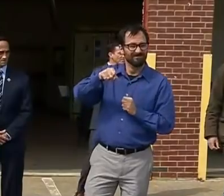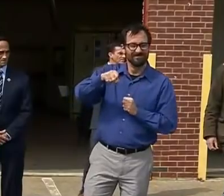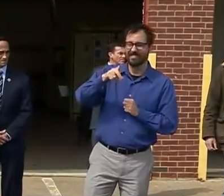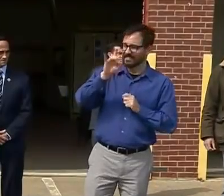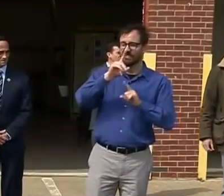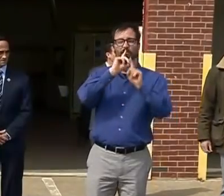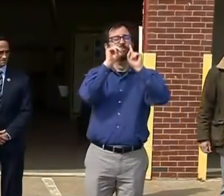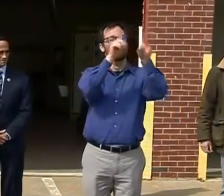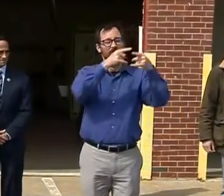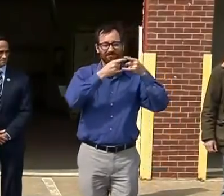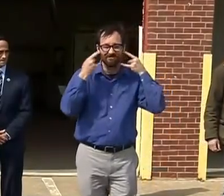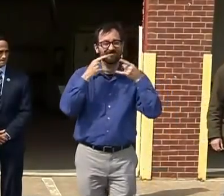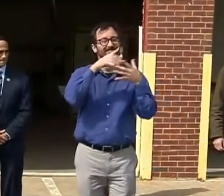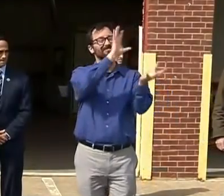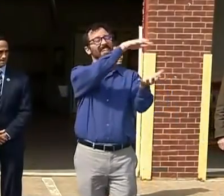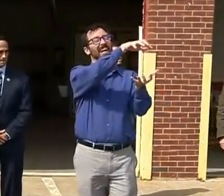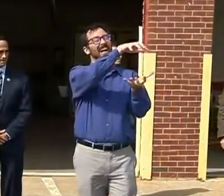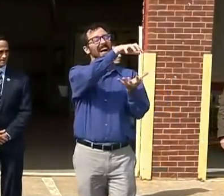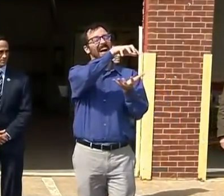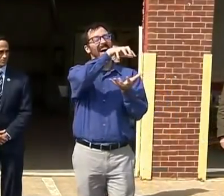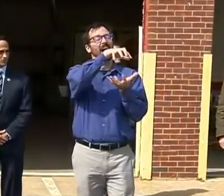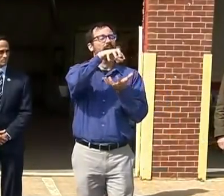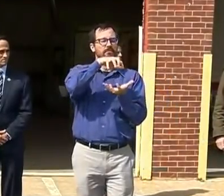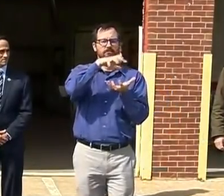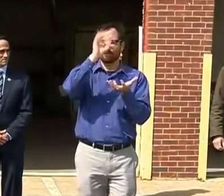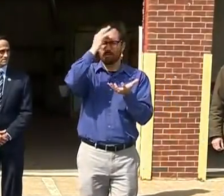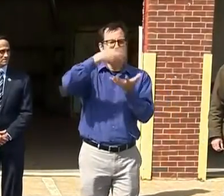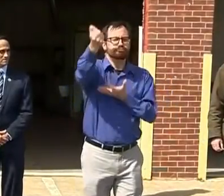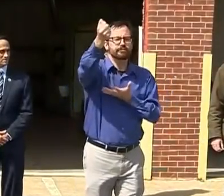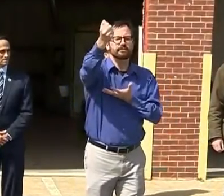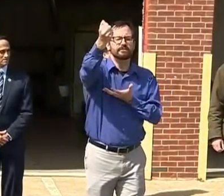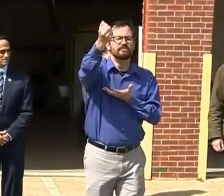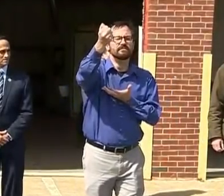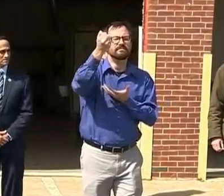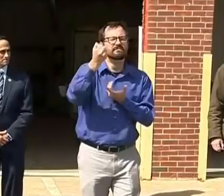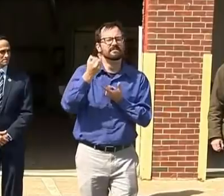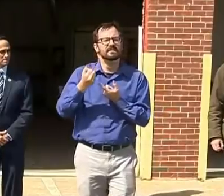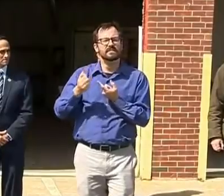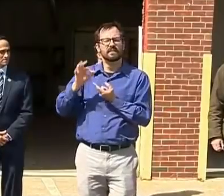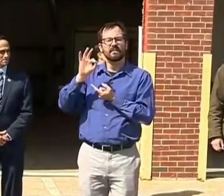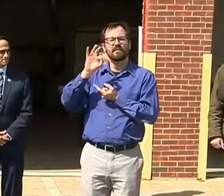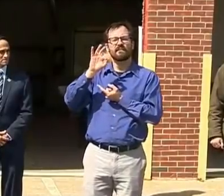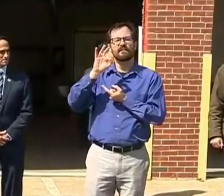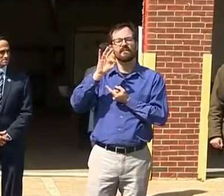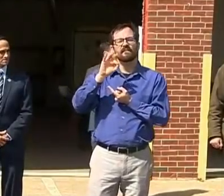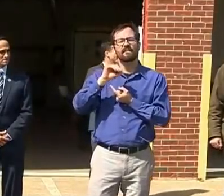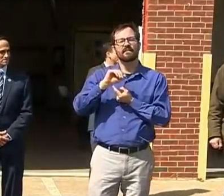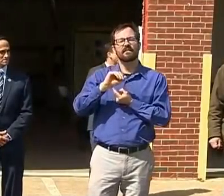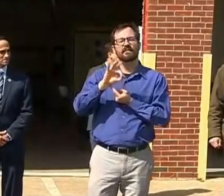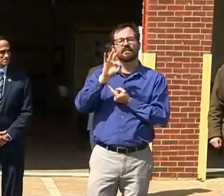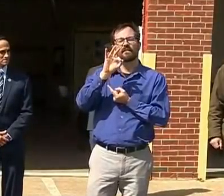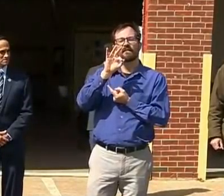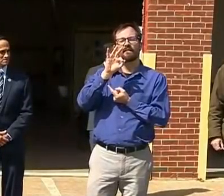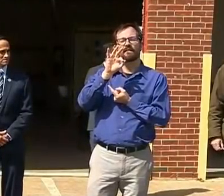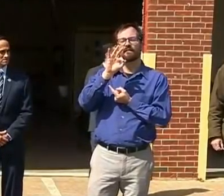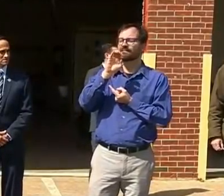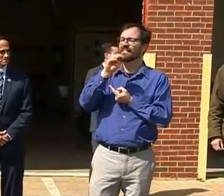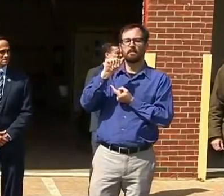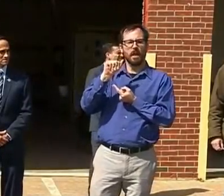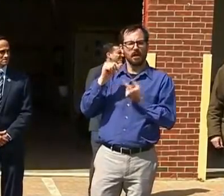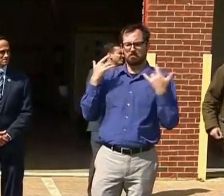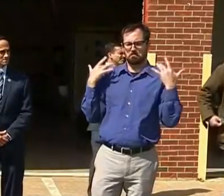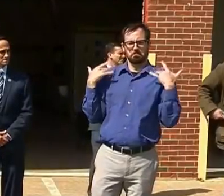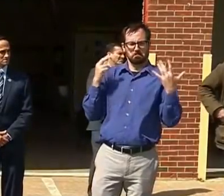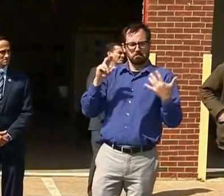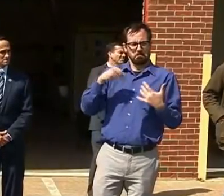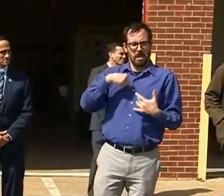named. I reached out to FEMA today and they said they're not taking order shipments that are planned for different communities. What are you hearing about situations like these and anything